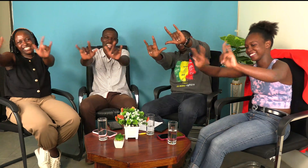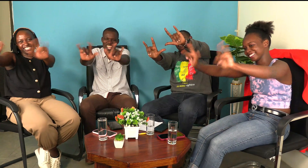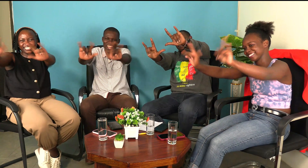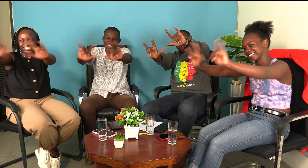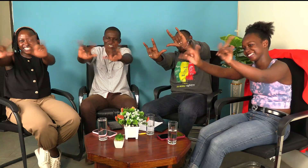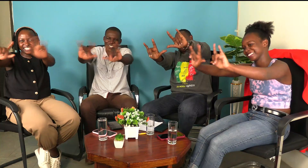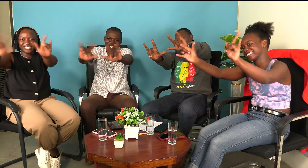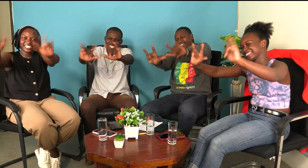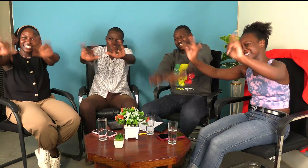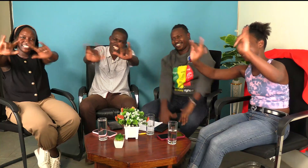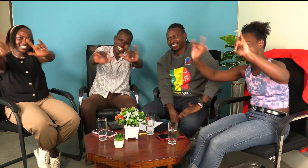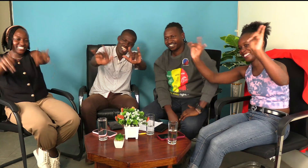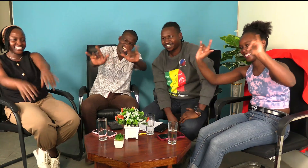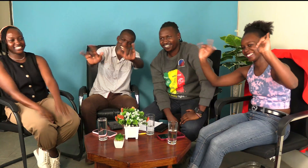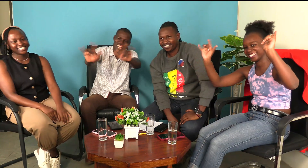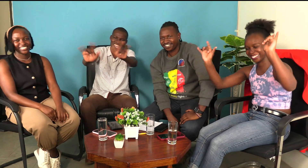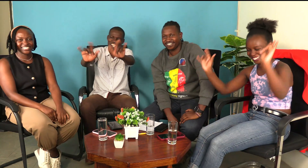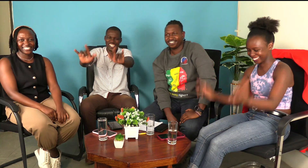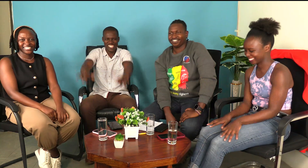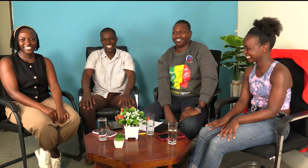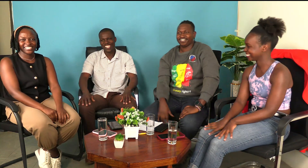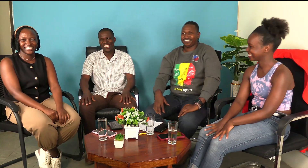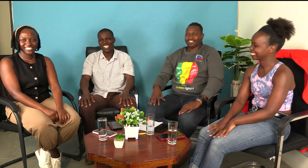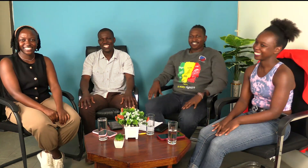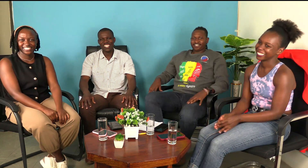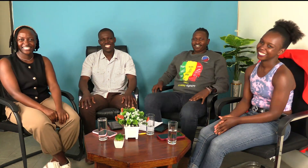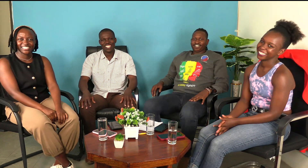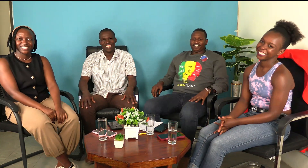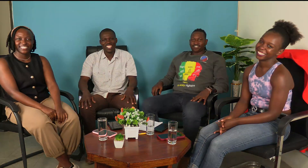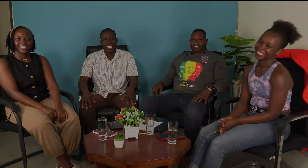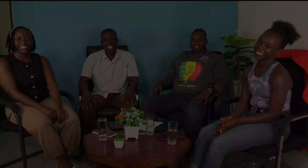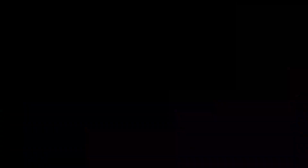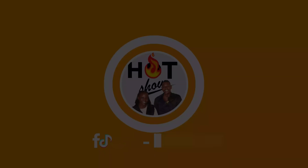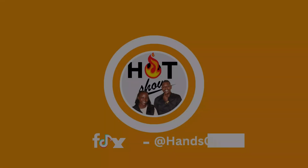we love love you. you. all. Love you. Bye-bye. Bye.